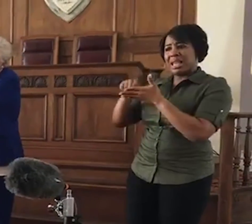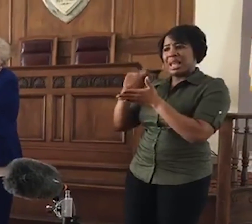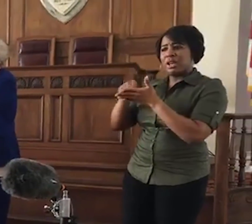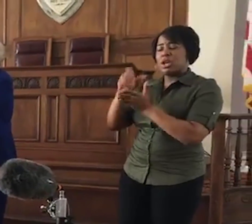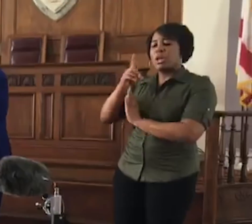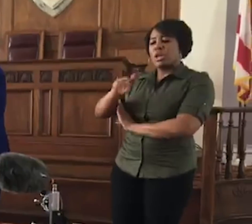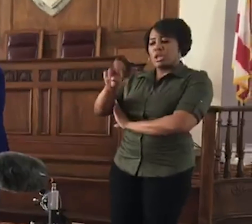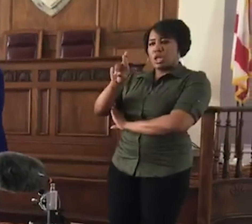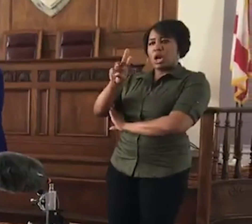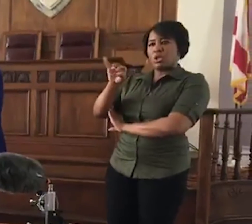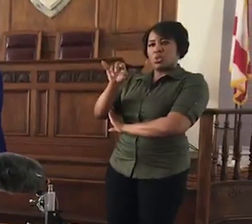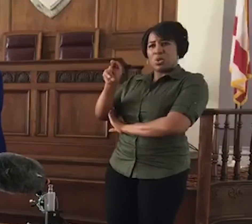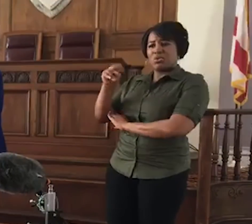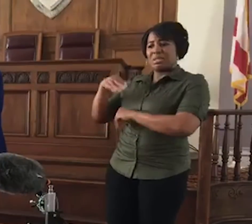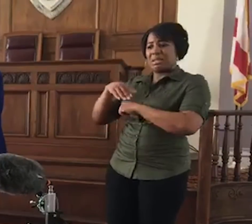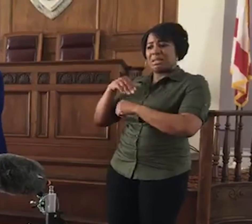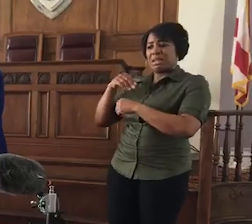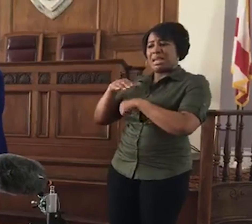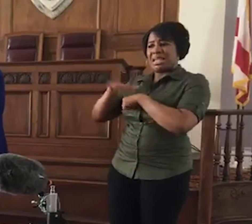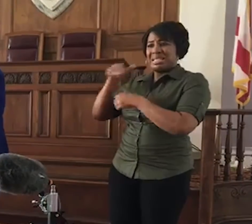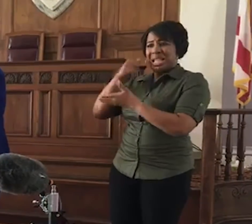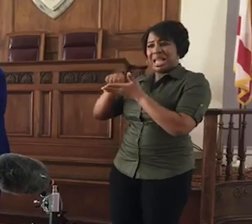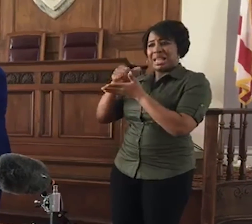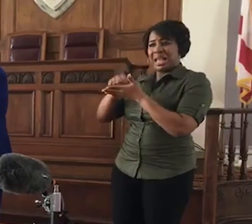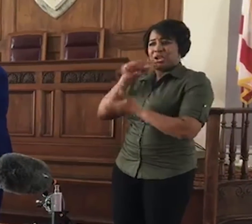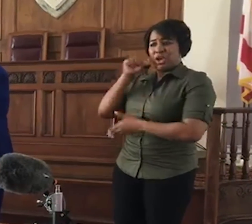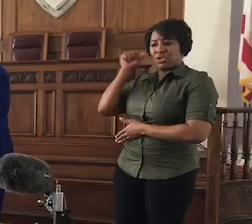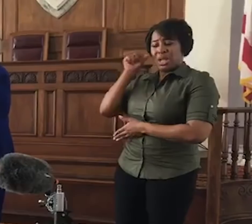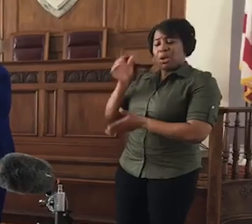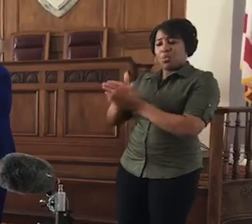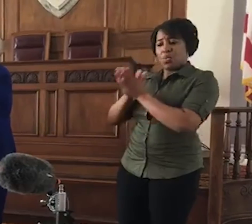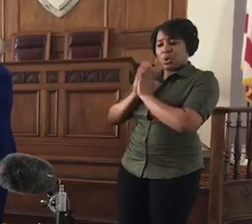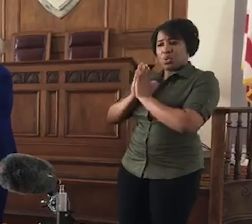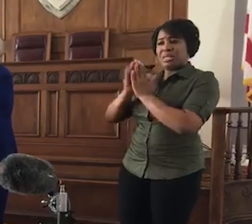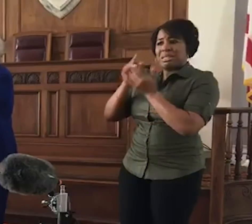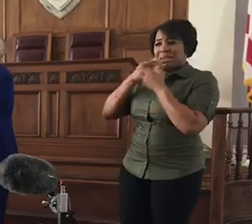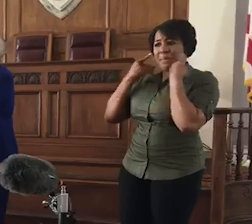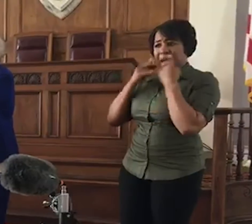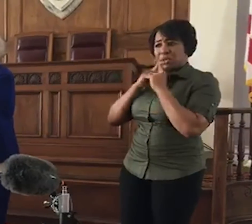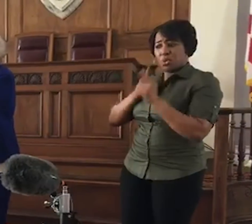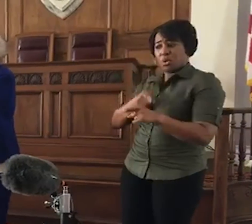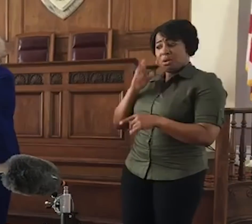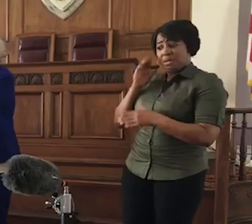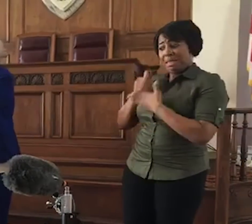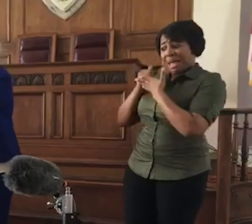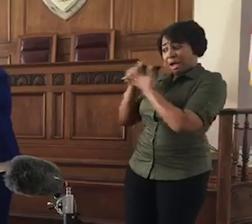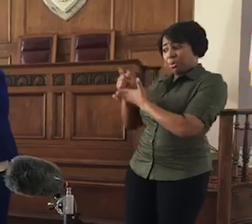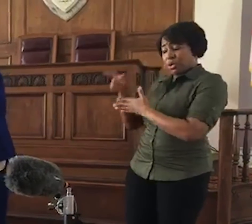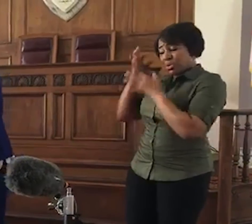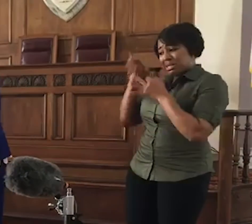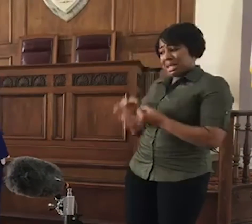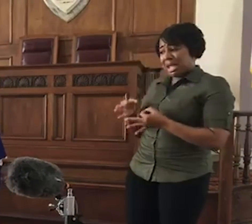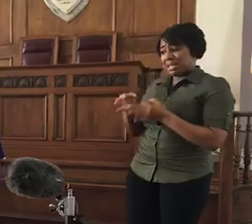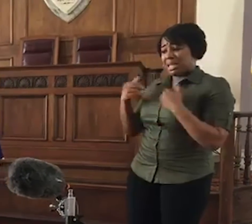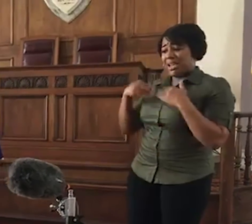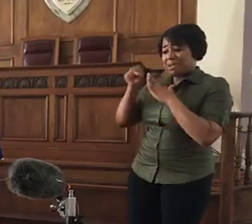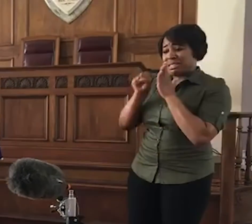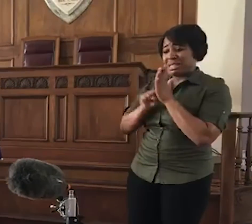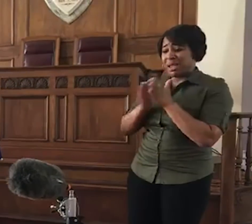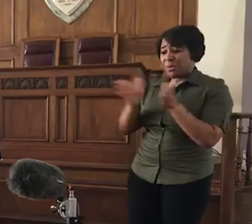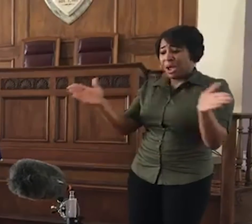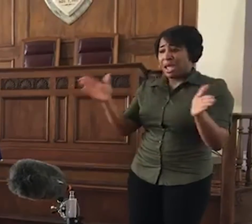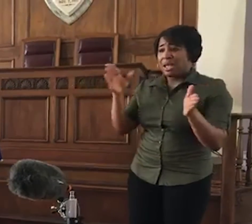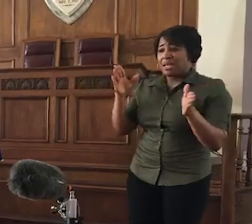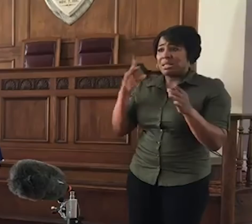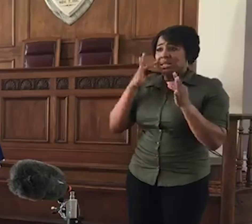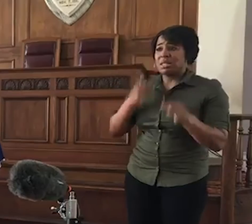County sent you a letter yesterday requesting the mask order as well. Did that influence your decision? I hadn't seen that letter